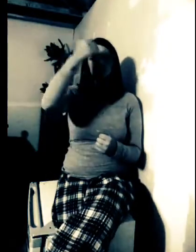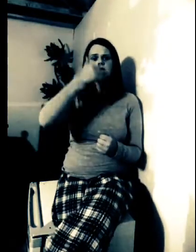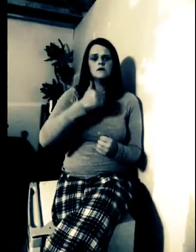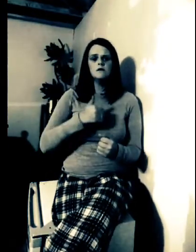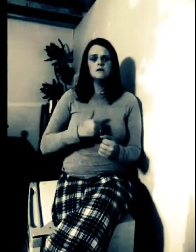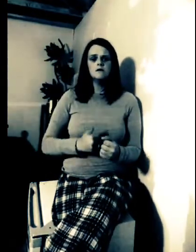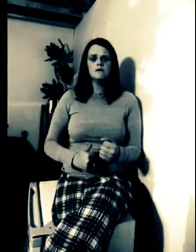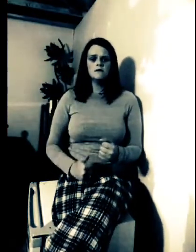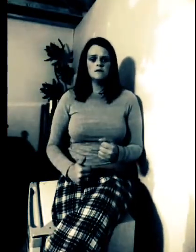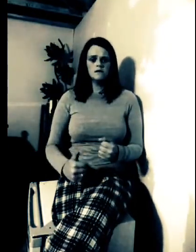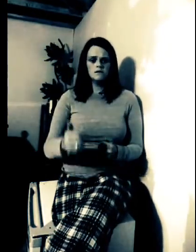In me